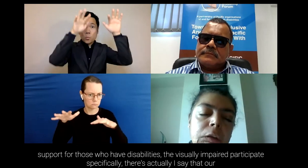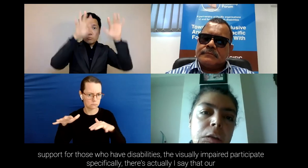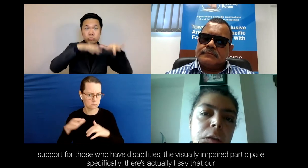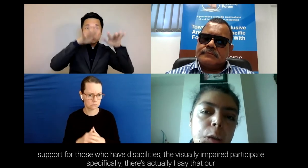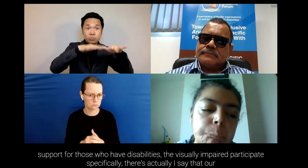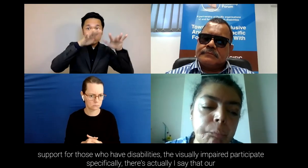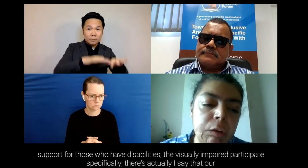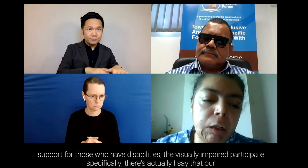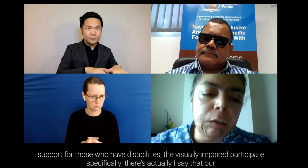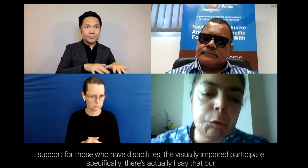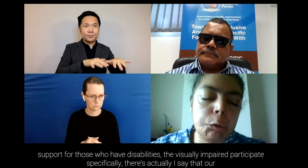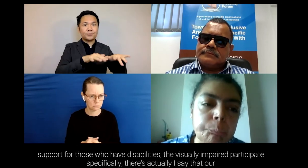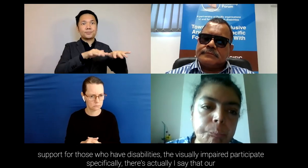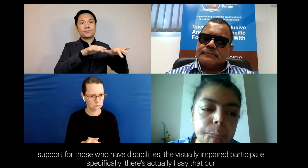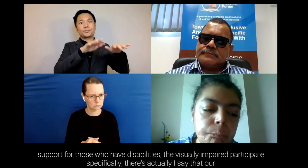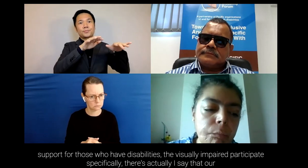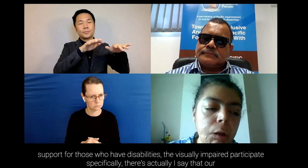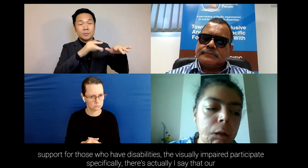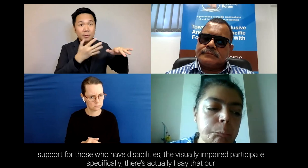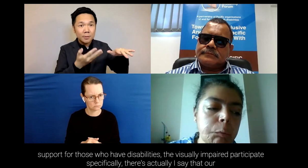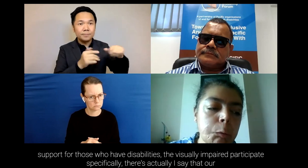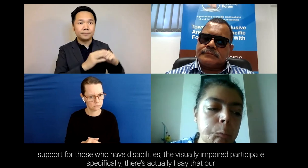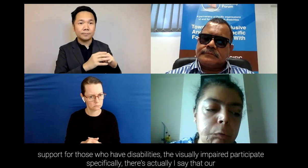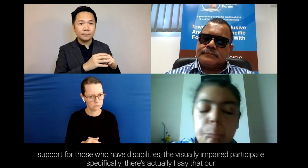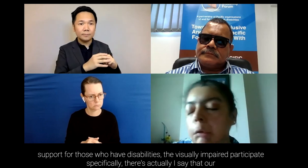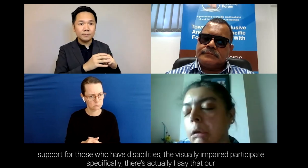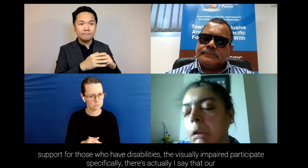Well, we just try to